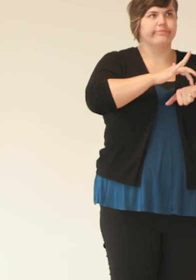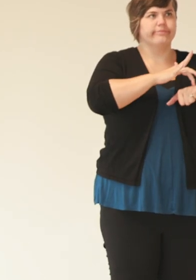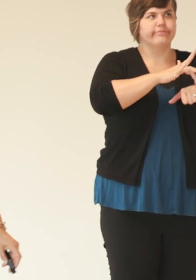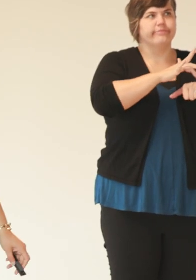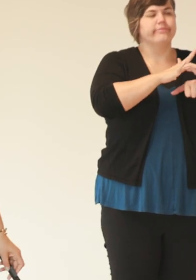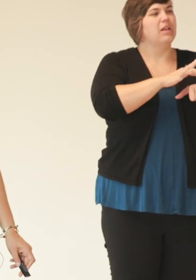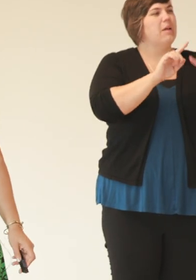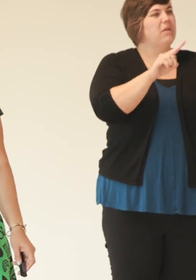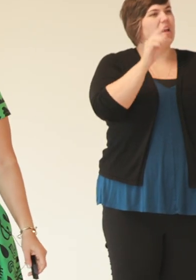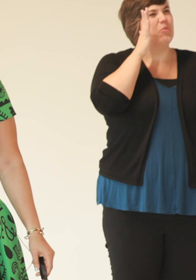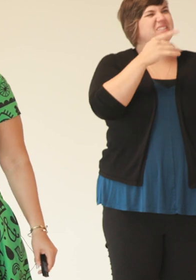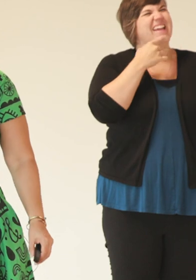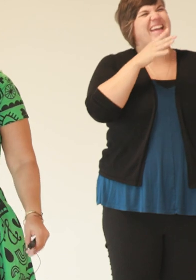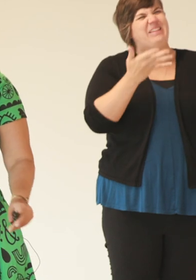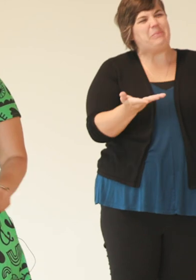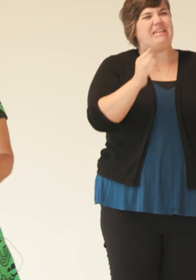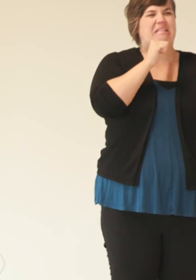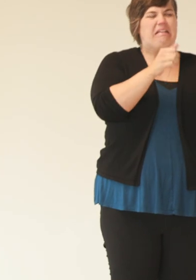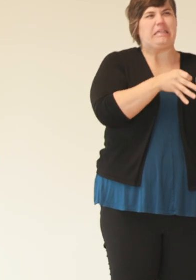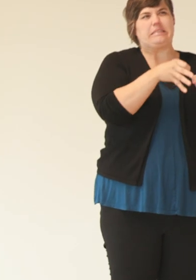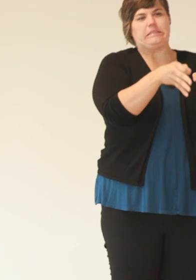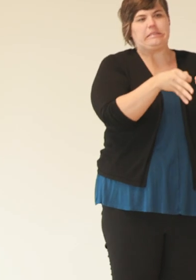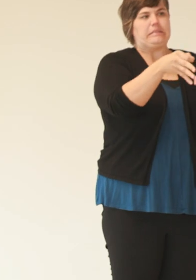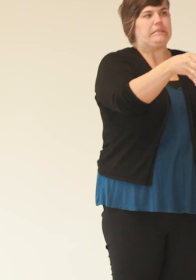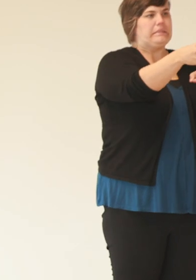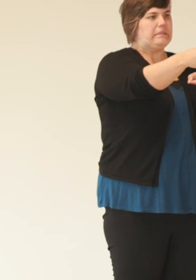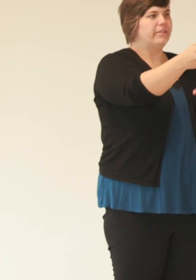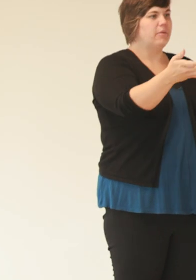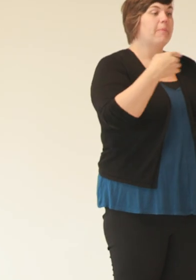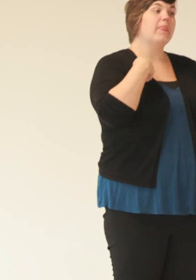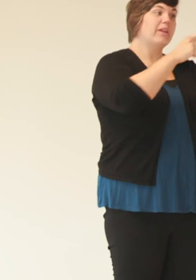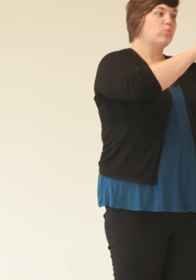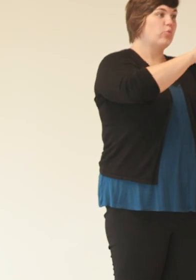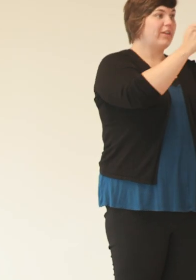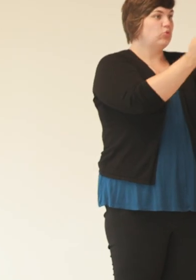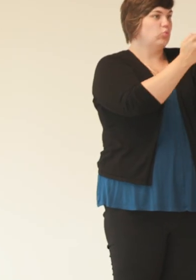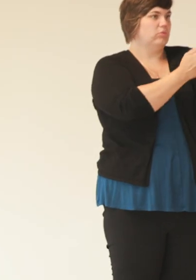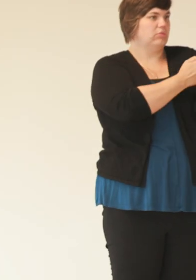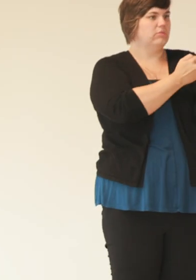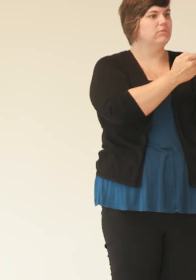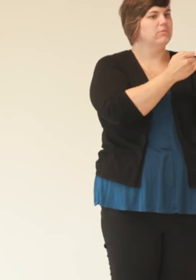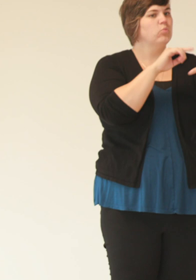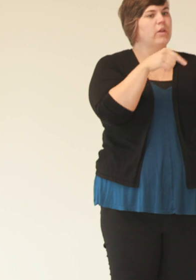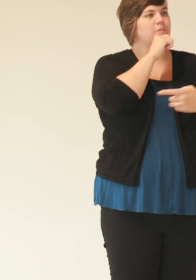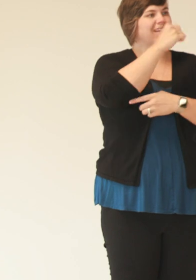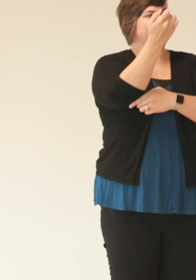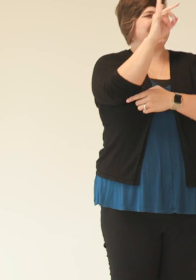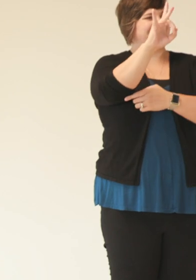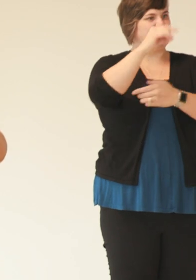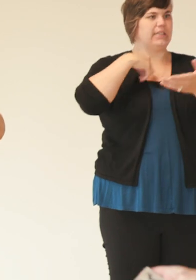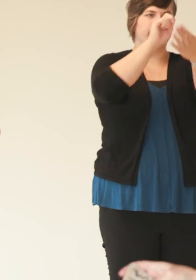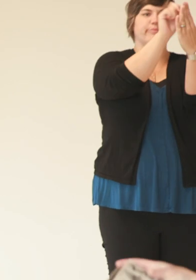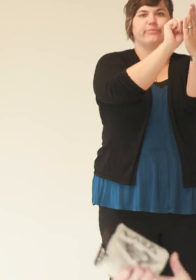it. My journal from when I was 18 years old, sitting there where I was sitting, and